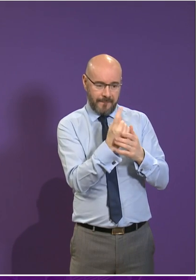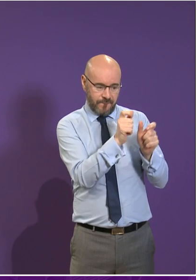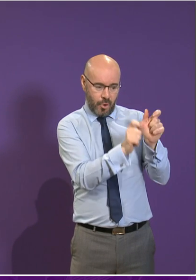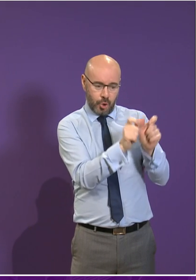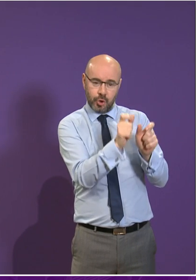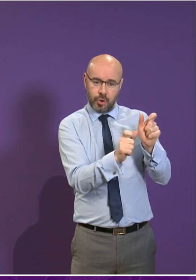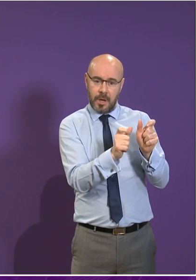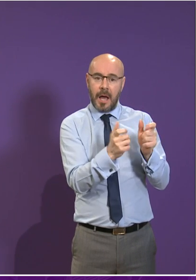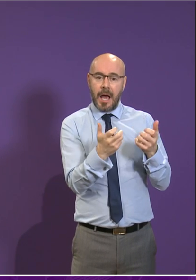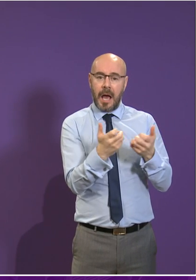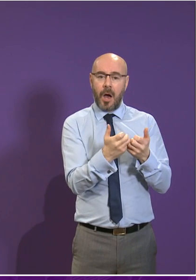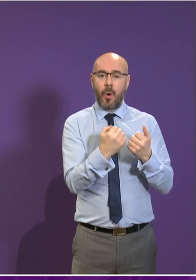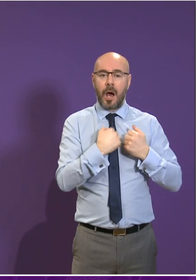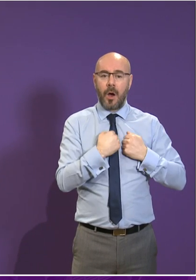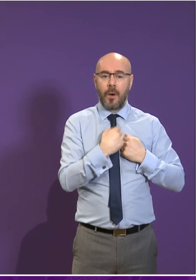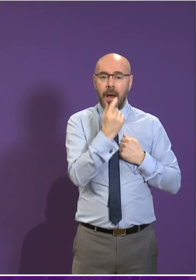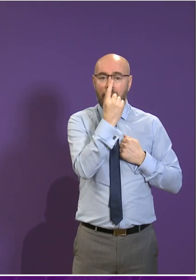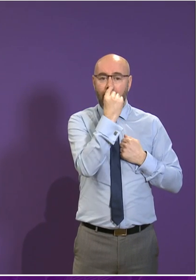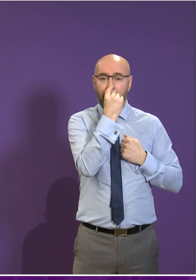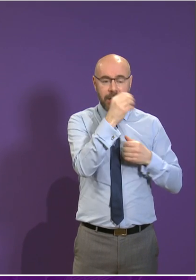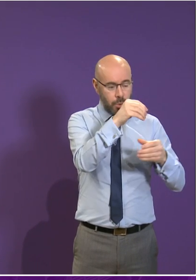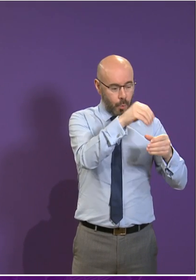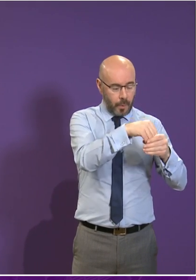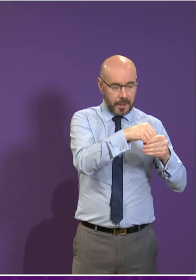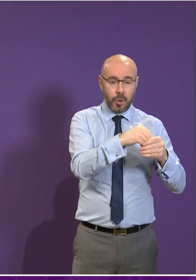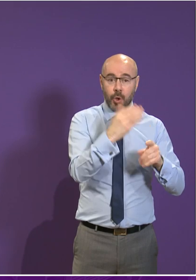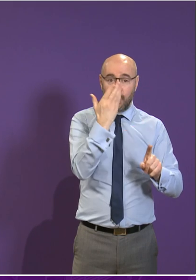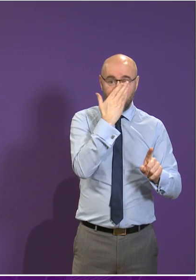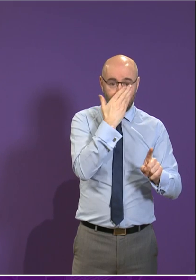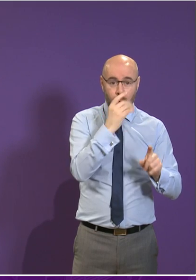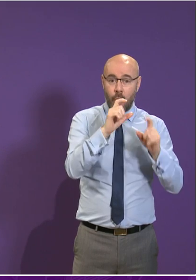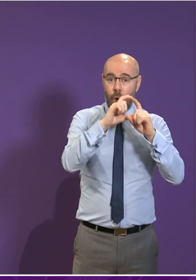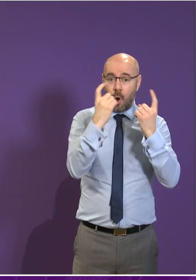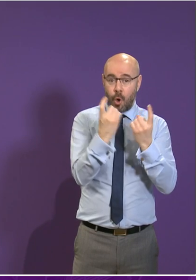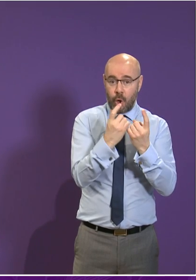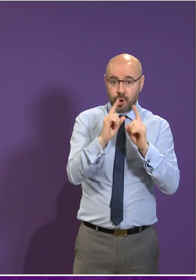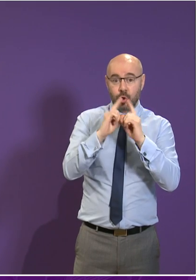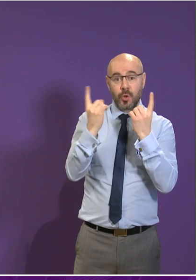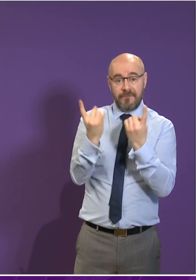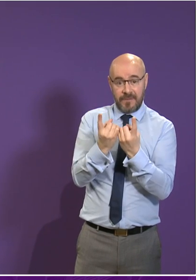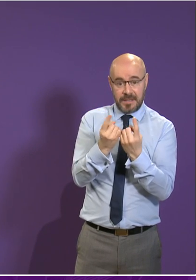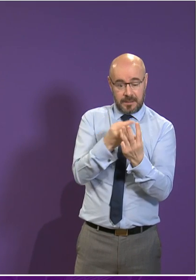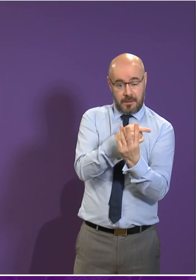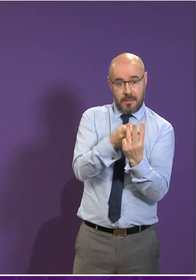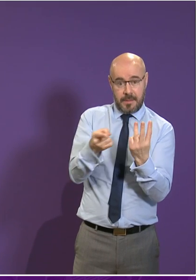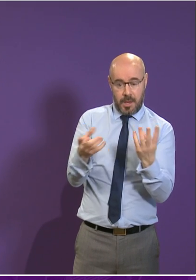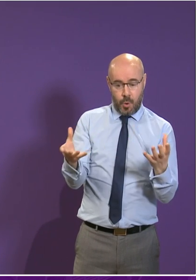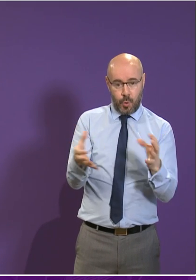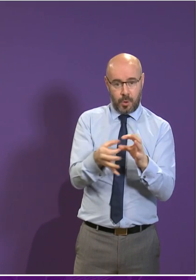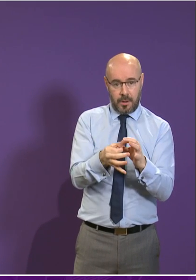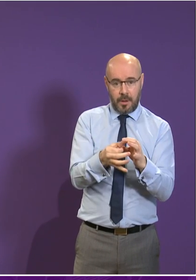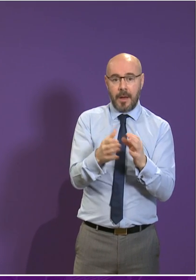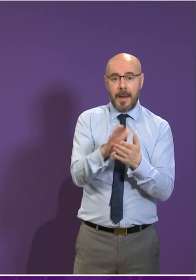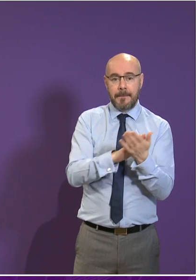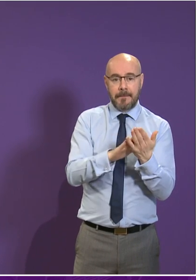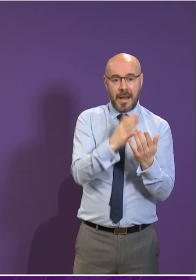at how we use the capacity in schools, colleges and universities together to improve the learner journey, so that there are